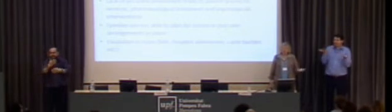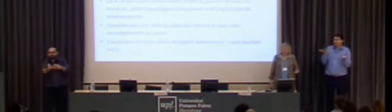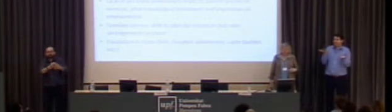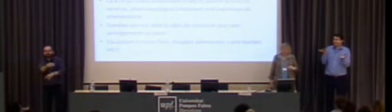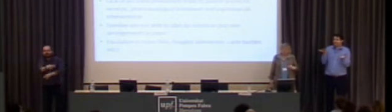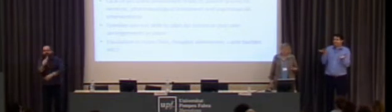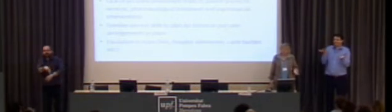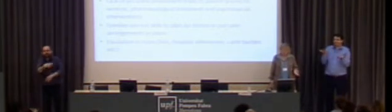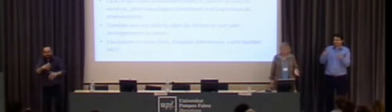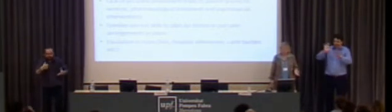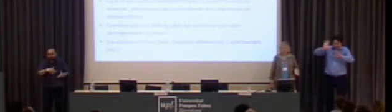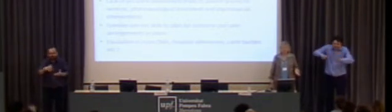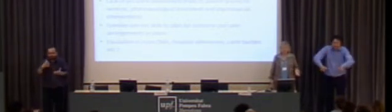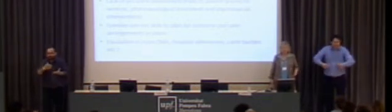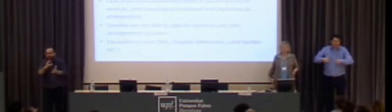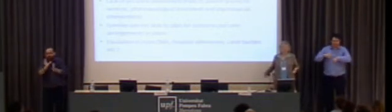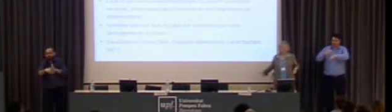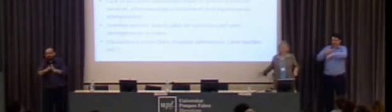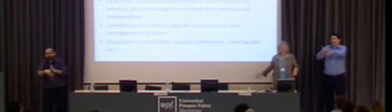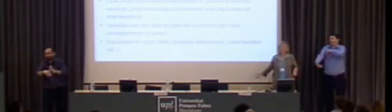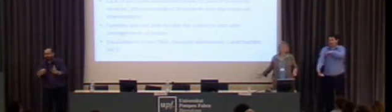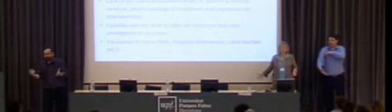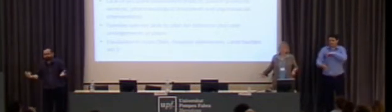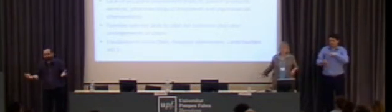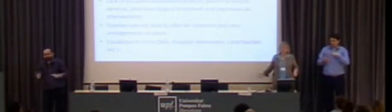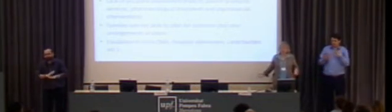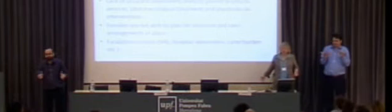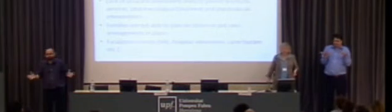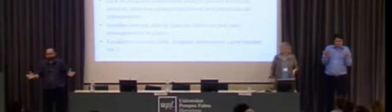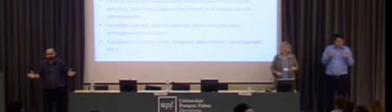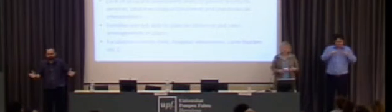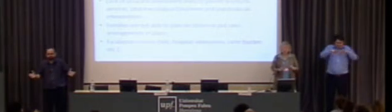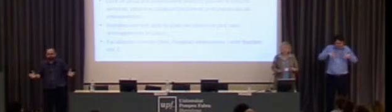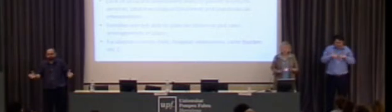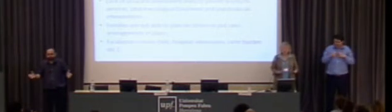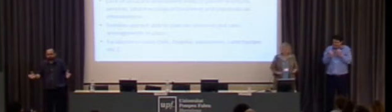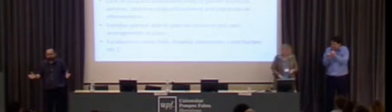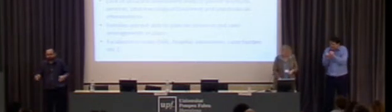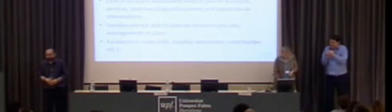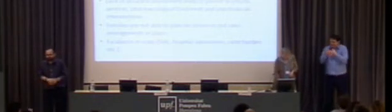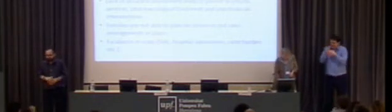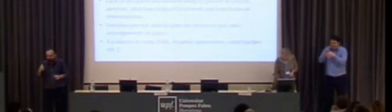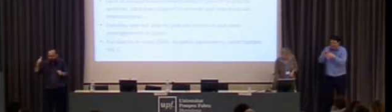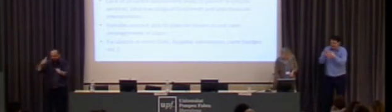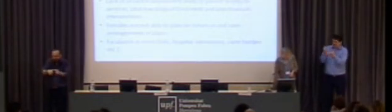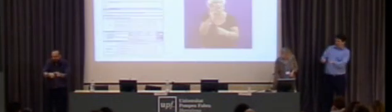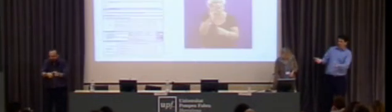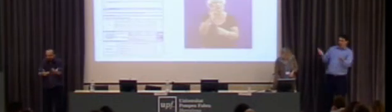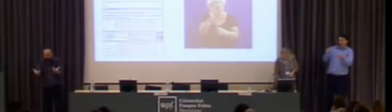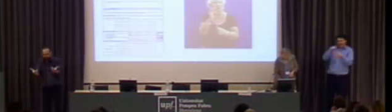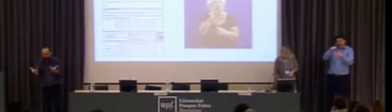can't sort out care arrangements, and in the end, it costs more to society as well as to the individual and the